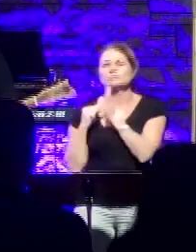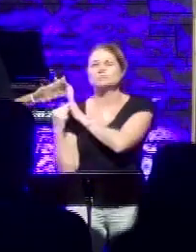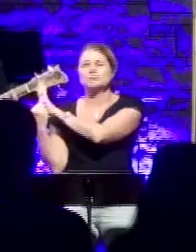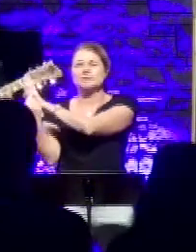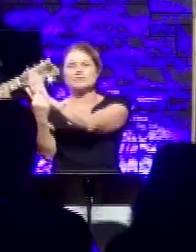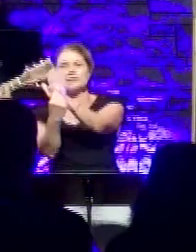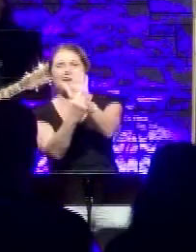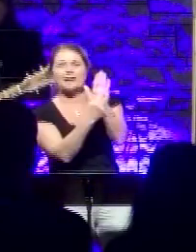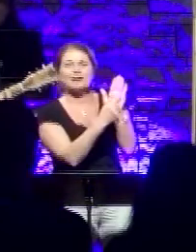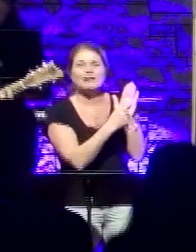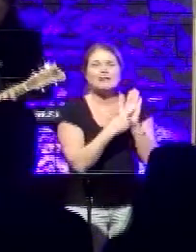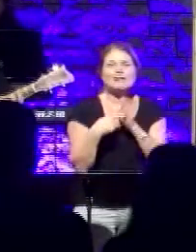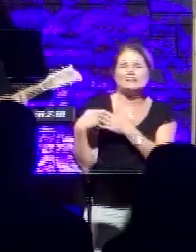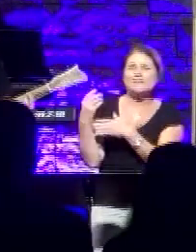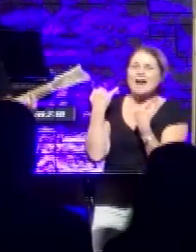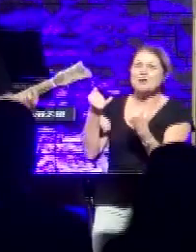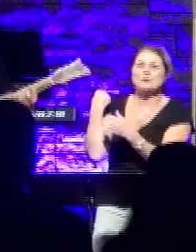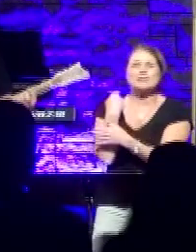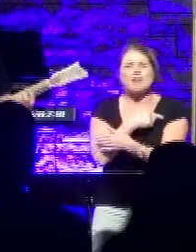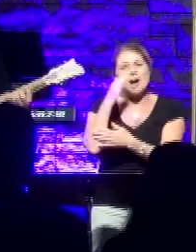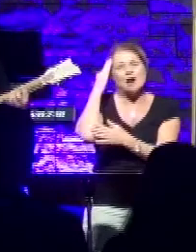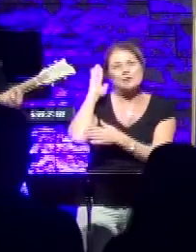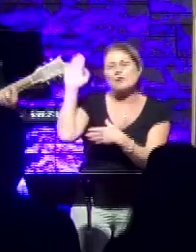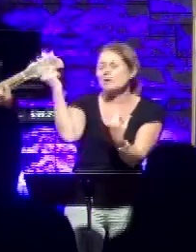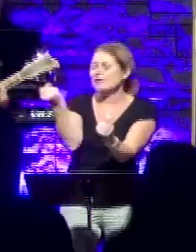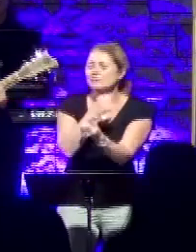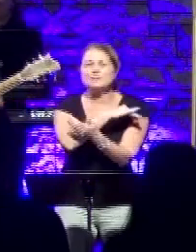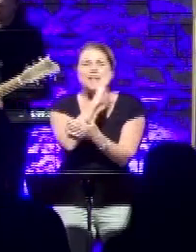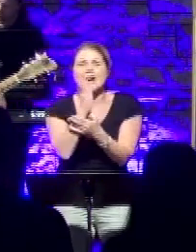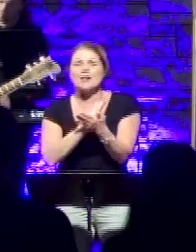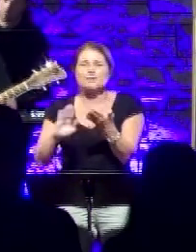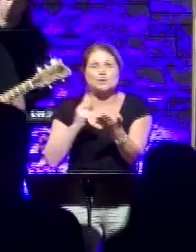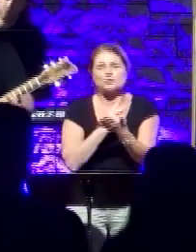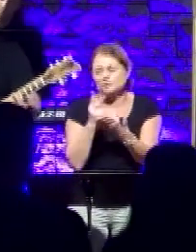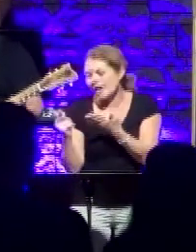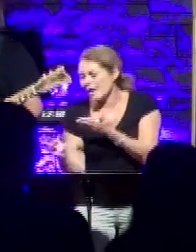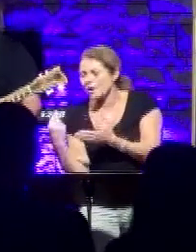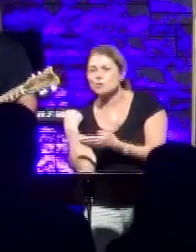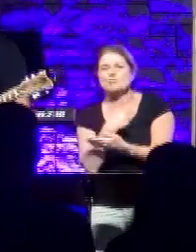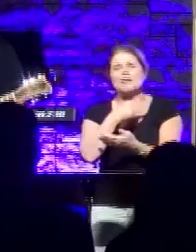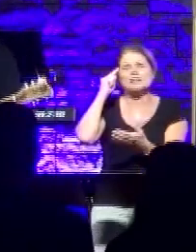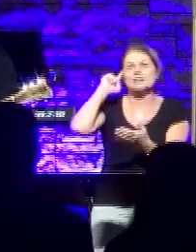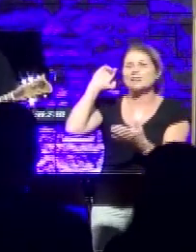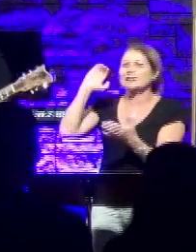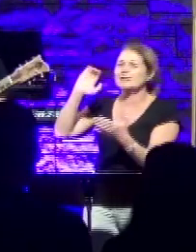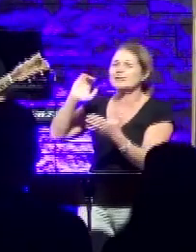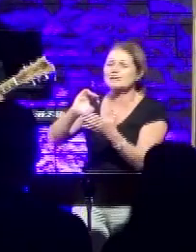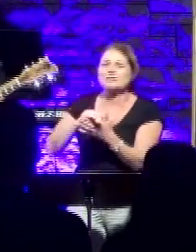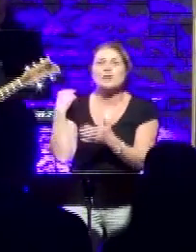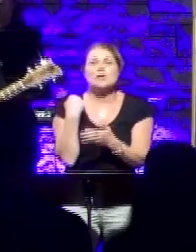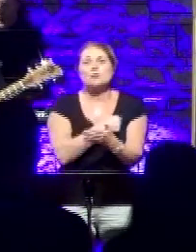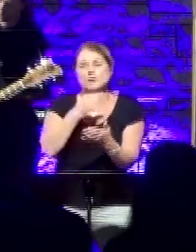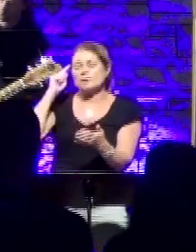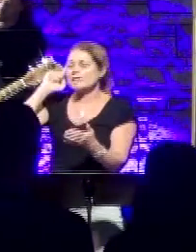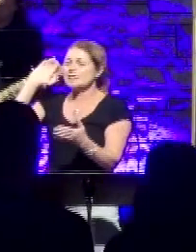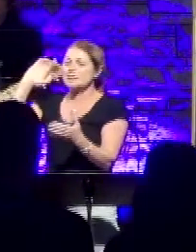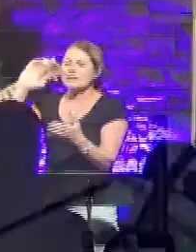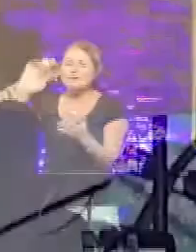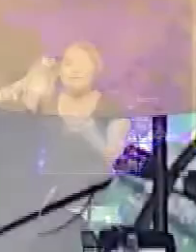has torn the veil. Now we know Your love will never fail. We believe,